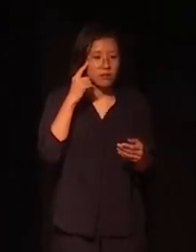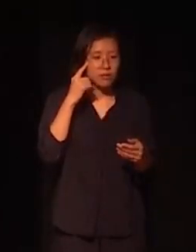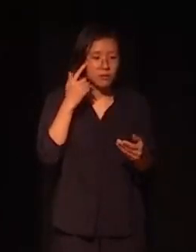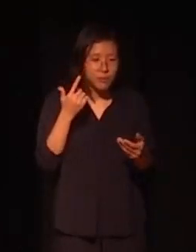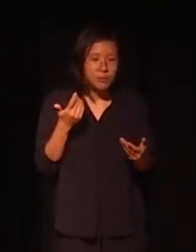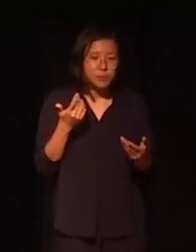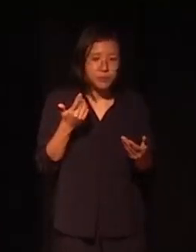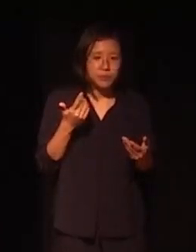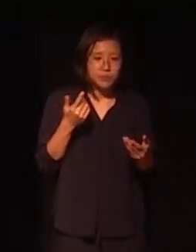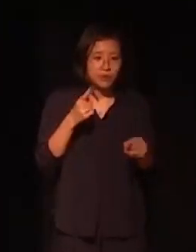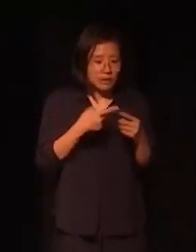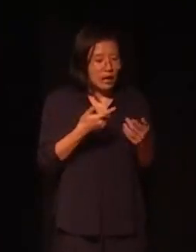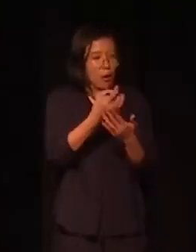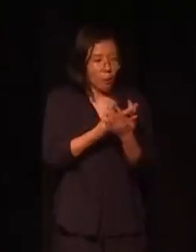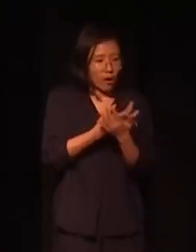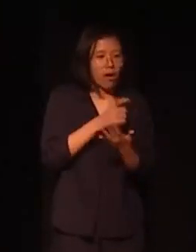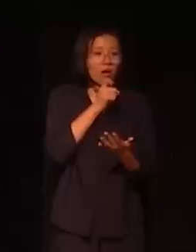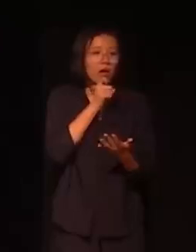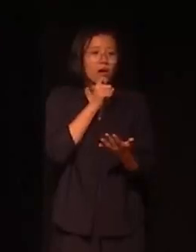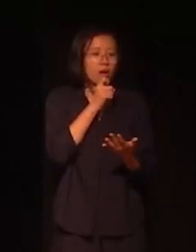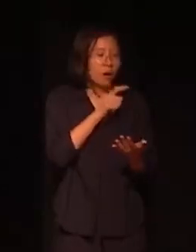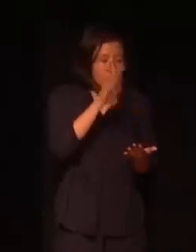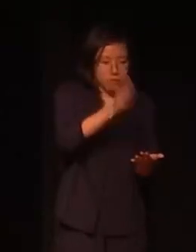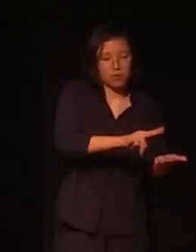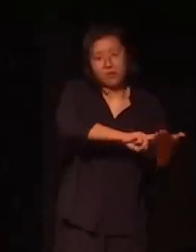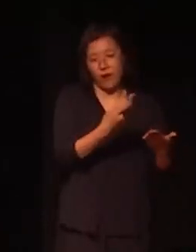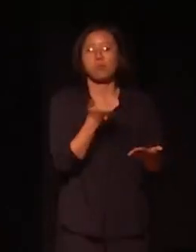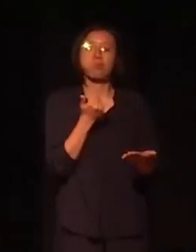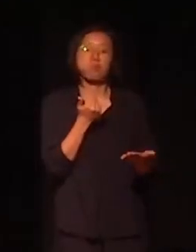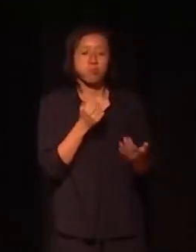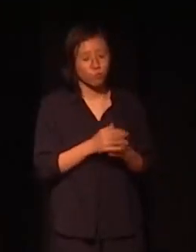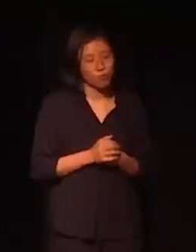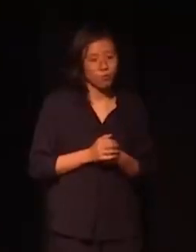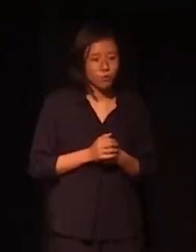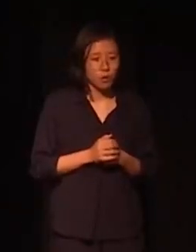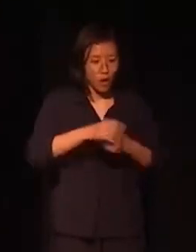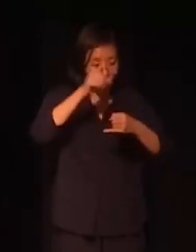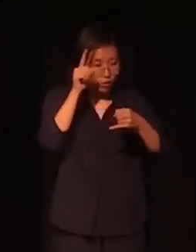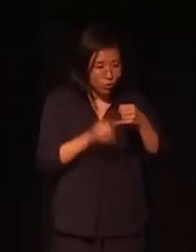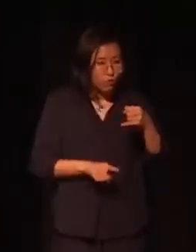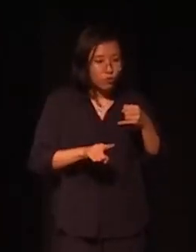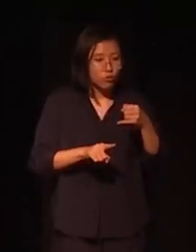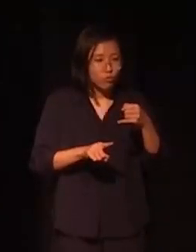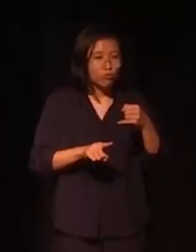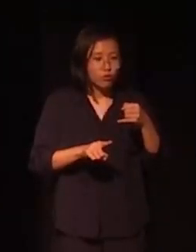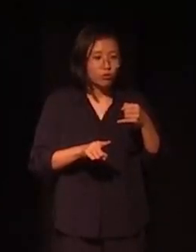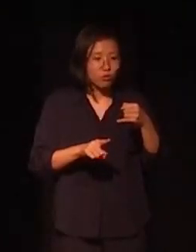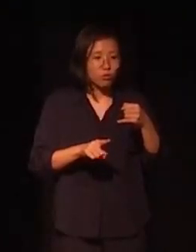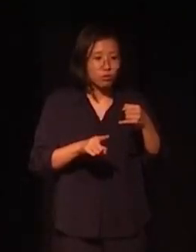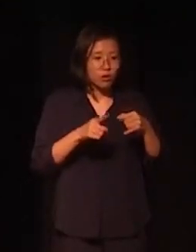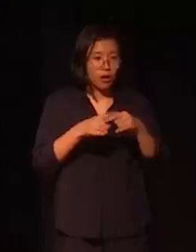the patterns that are there can be translated automatically. And lastly, we had to do what we call the